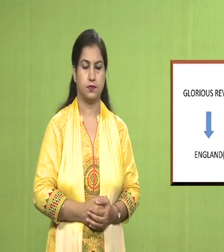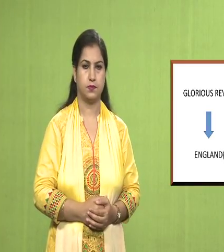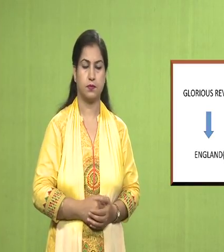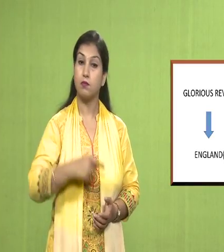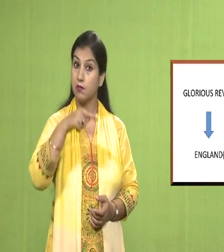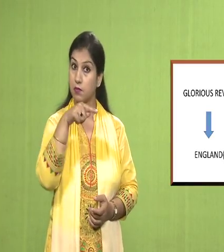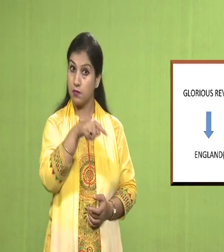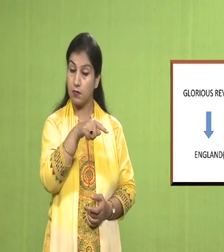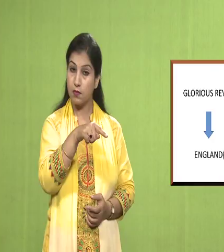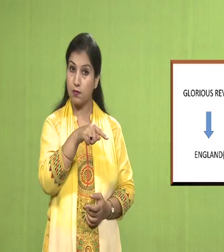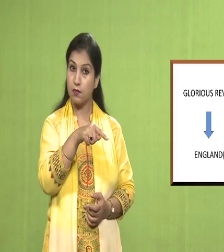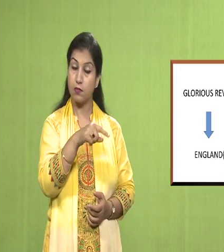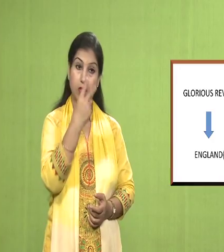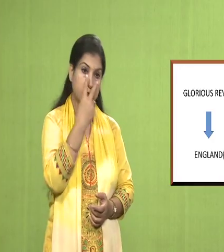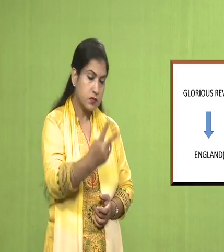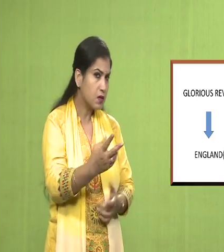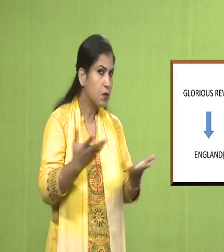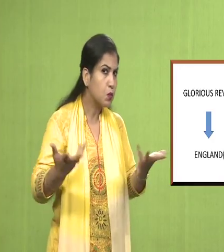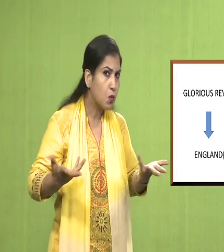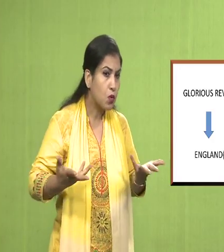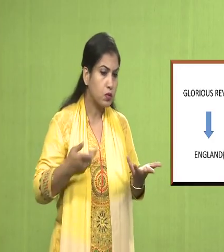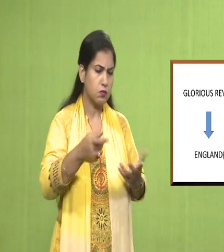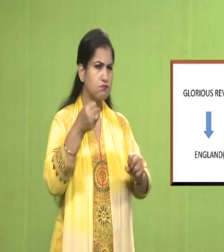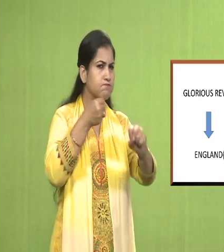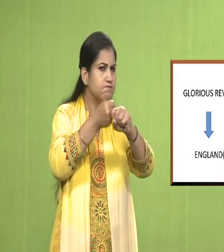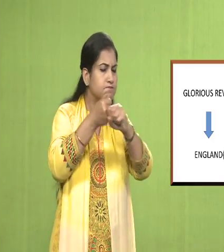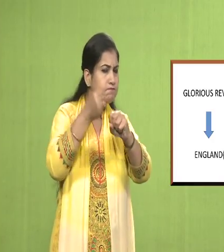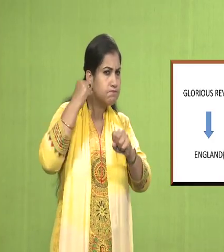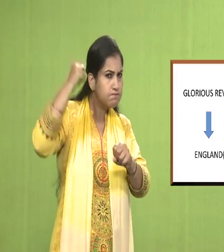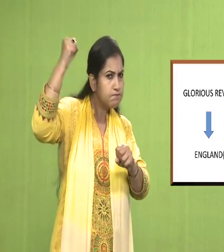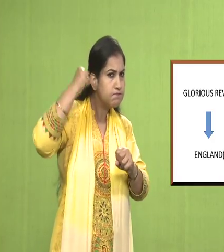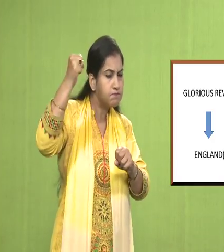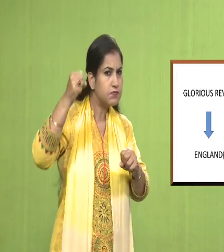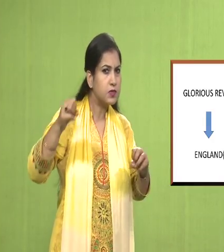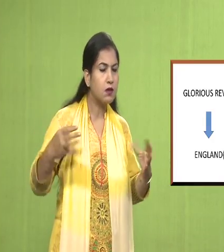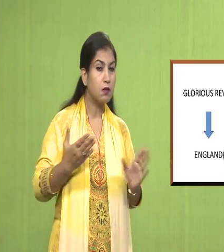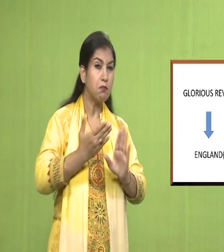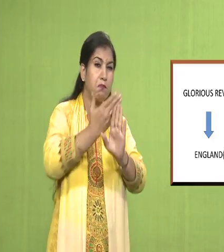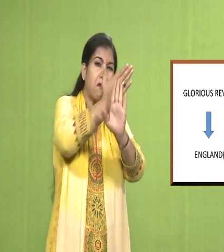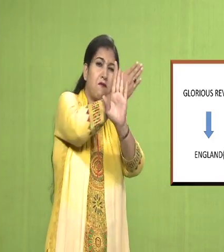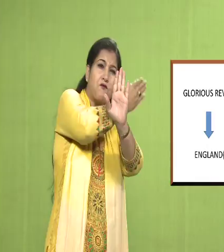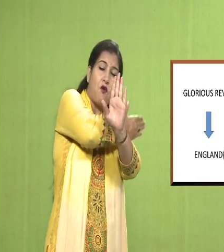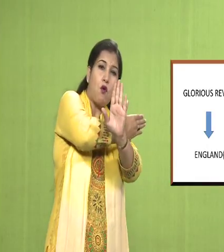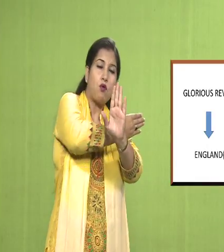Thus, we see that this revolt began much before the age of revolutions.